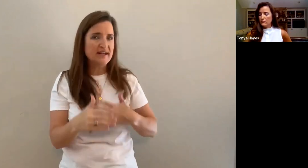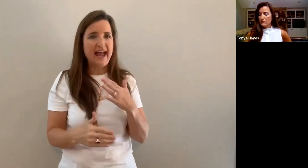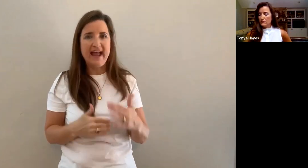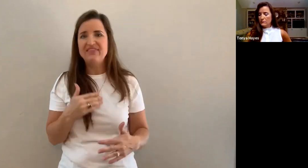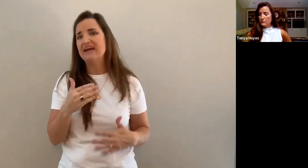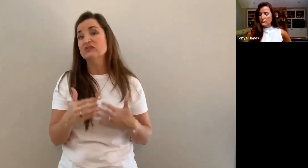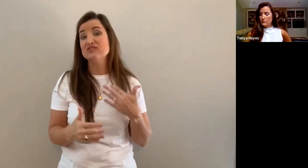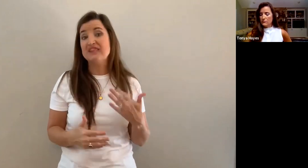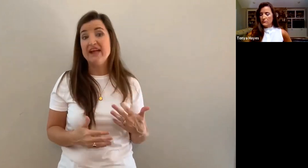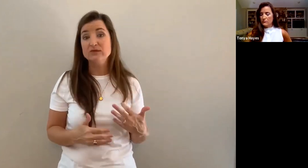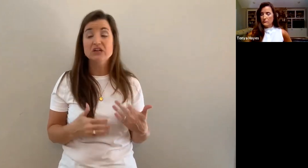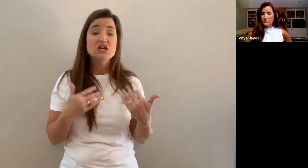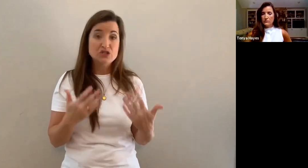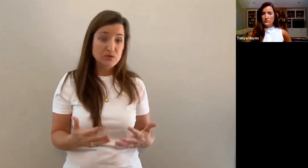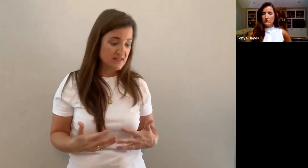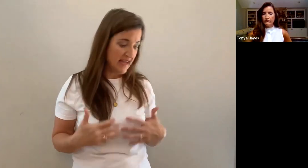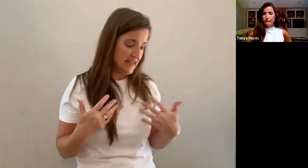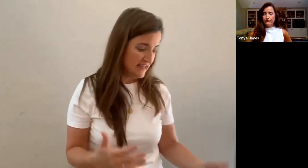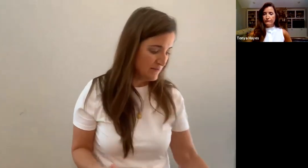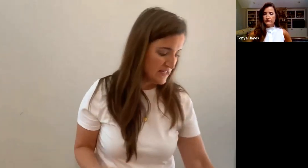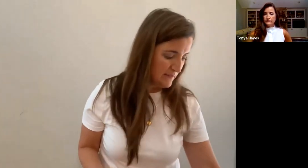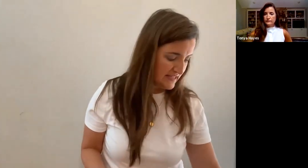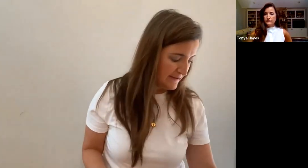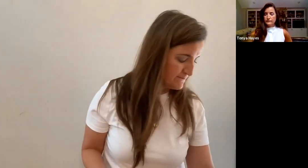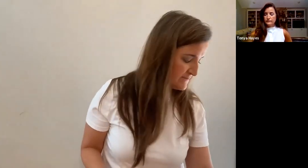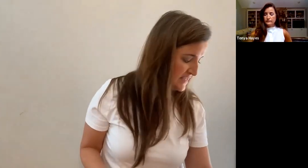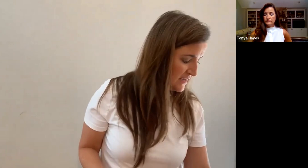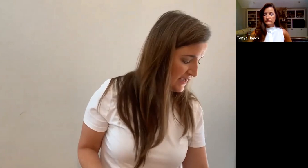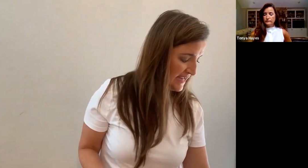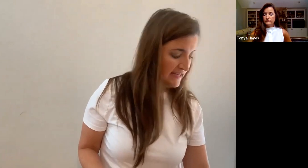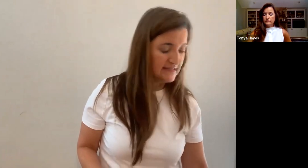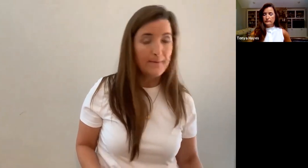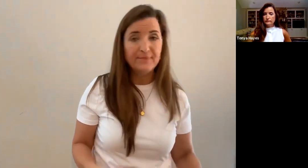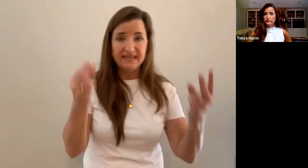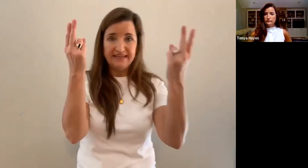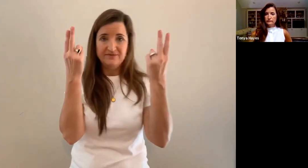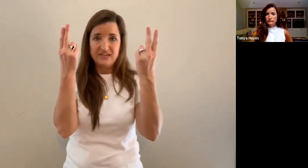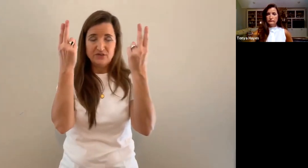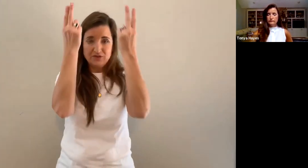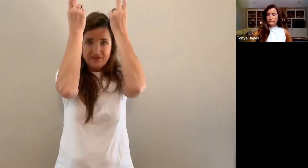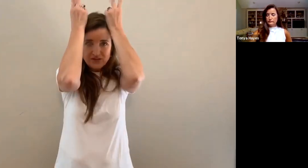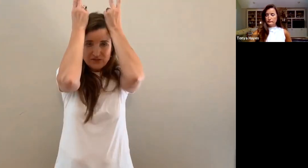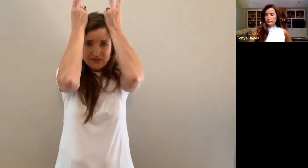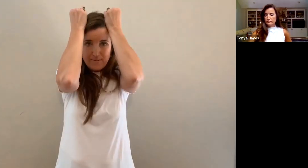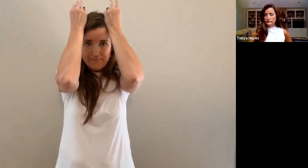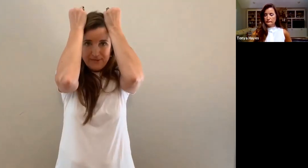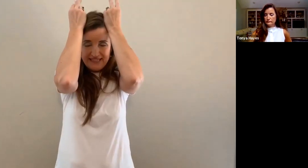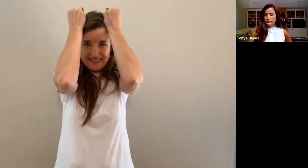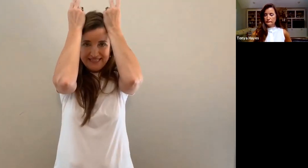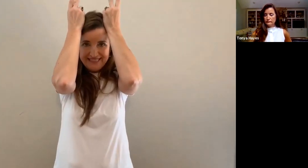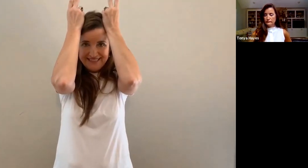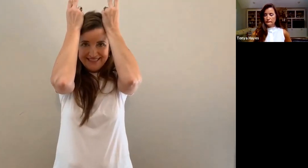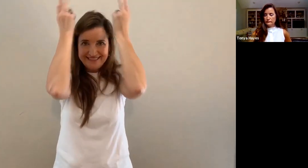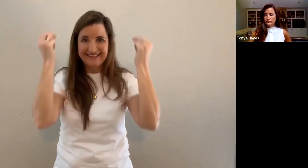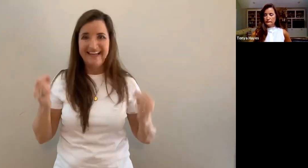Always trying to add that little sound to the sign, get them to imitate. And bunny. Take your two fingers,